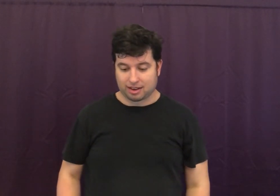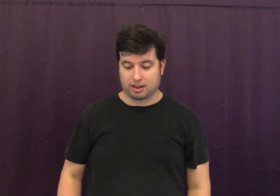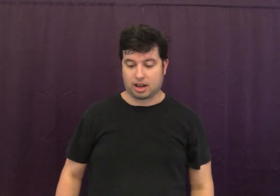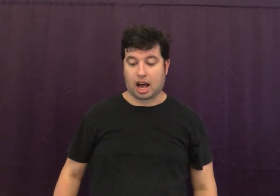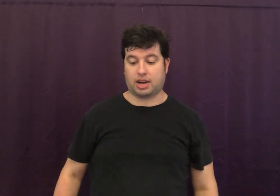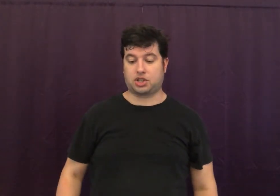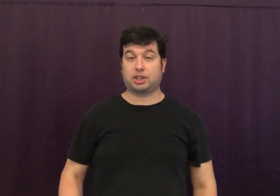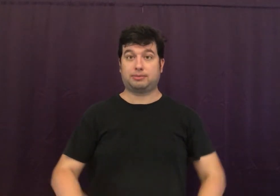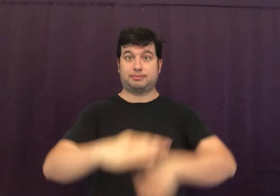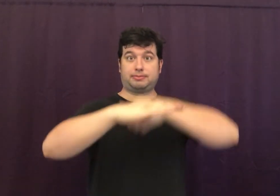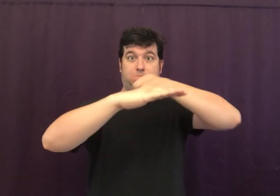under,